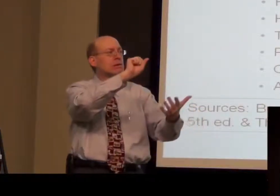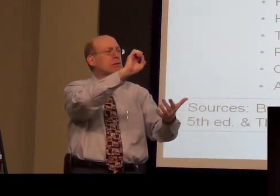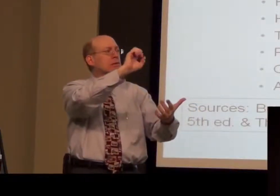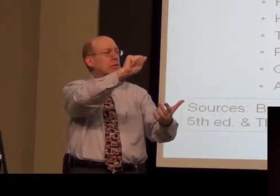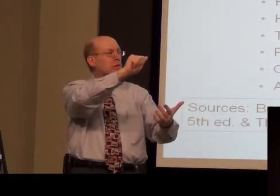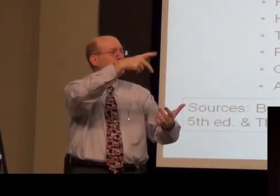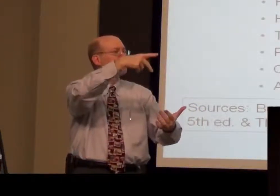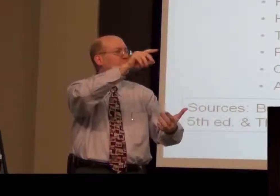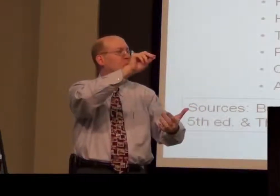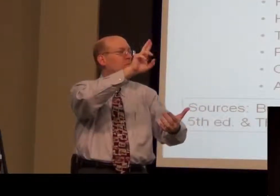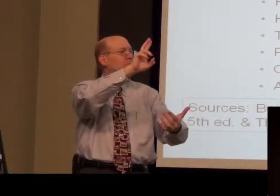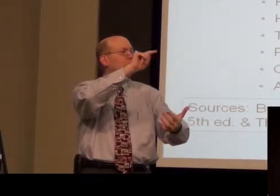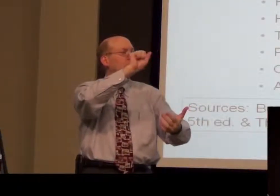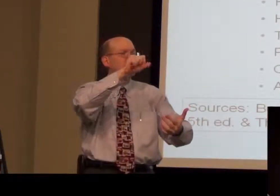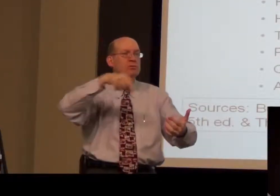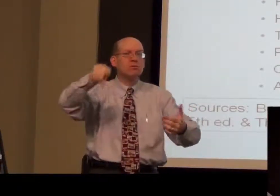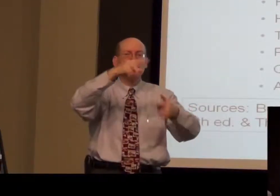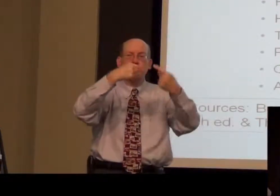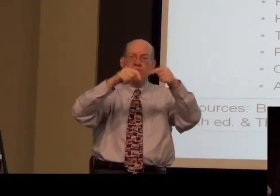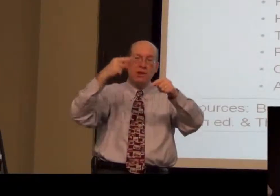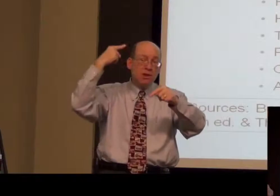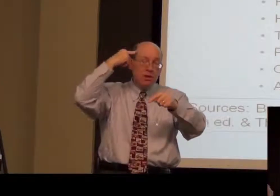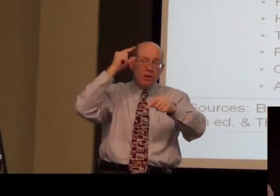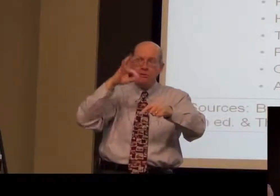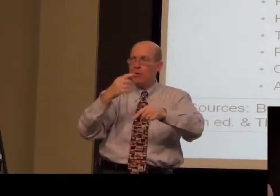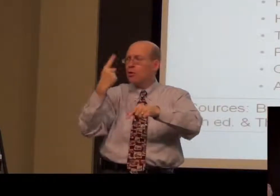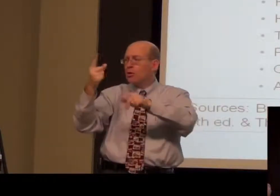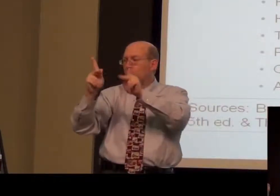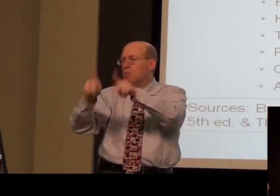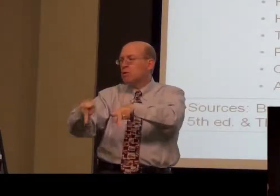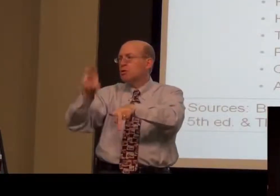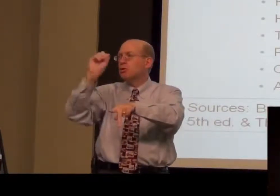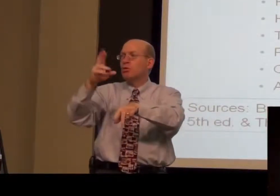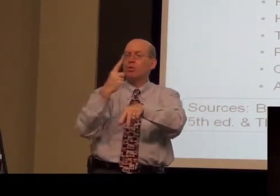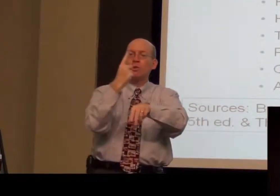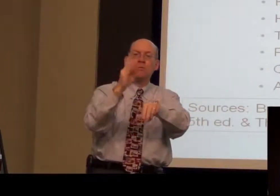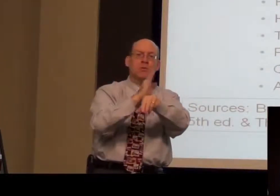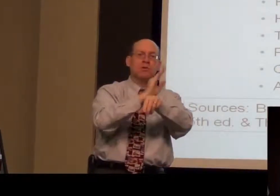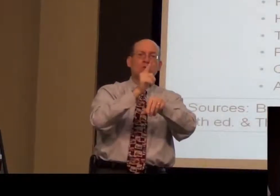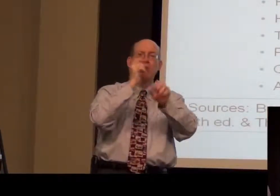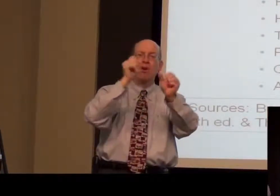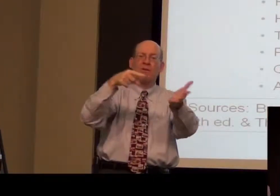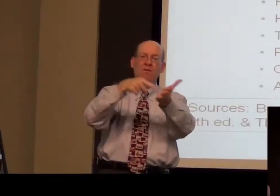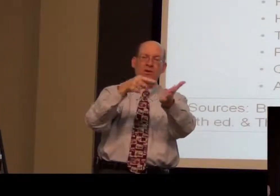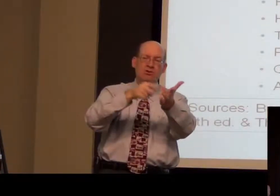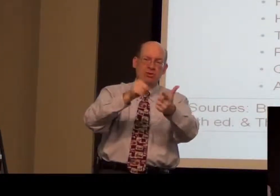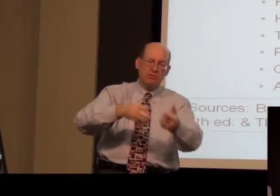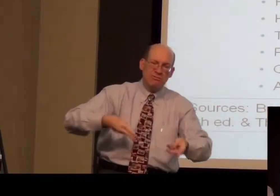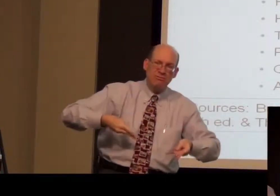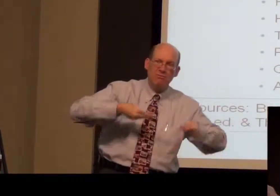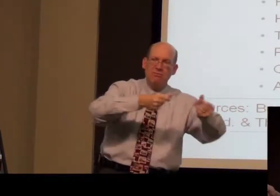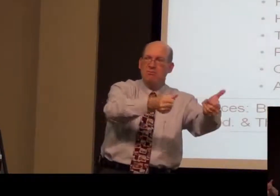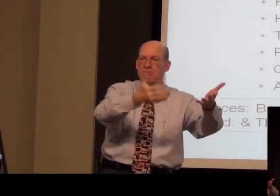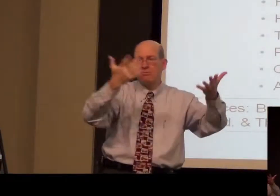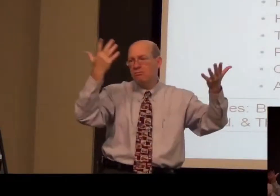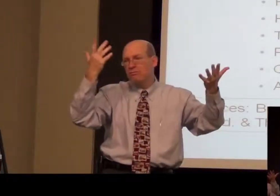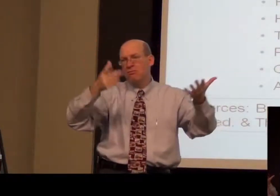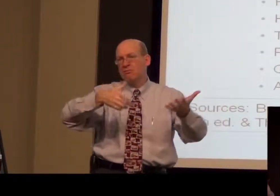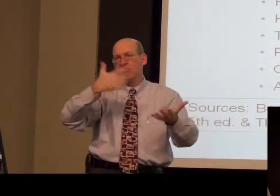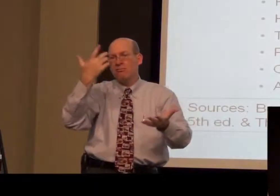one person or business entity to be able to fund that whole project. So that